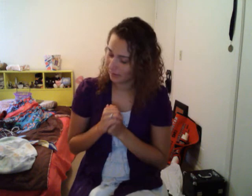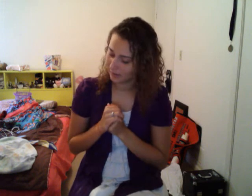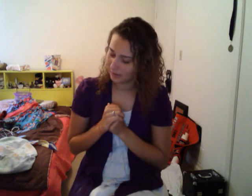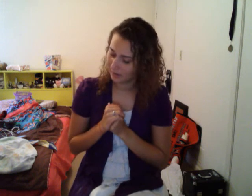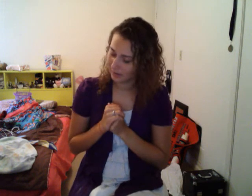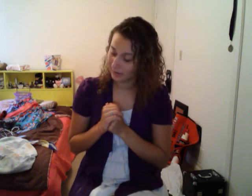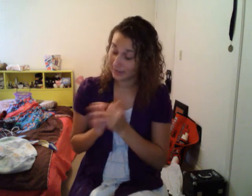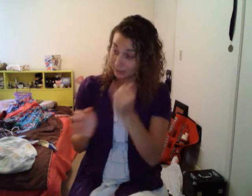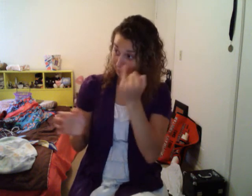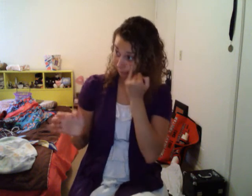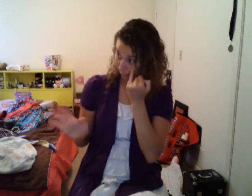Suppose,